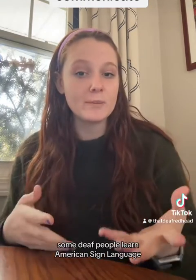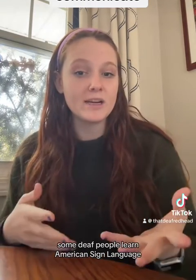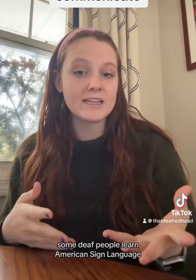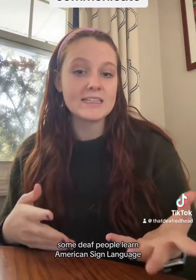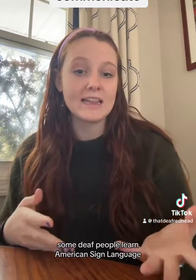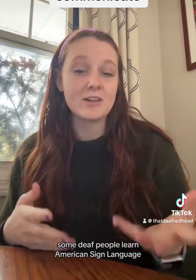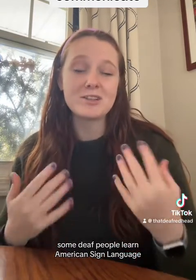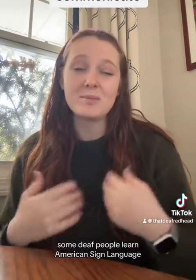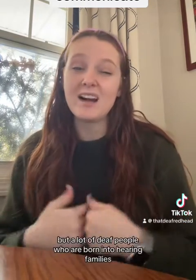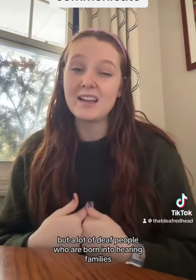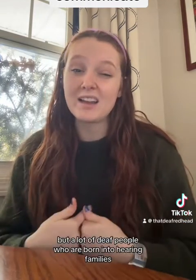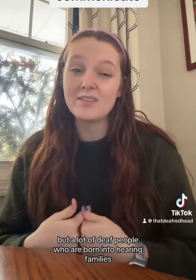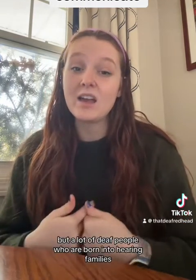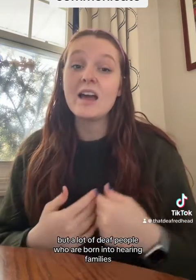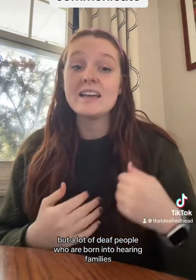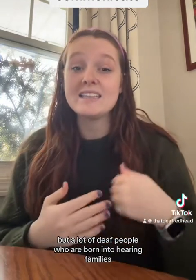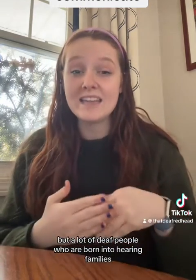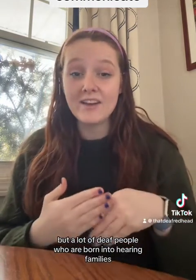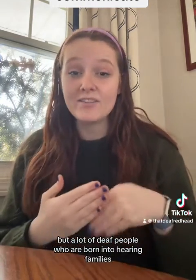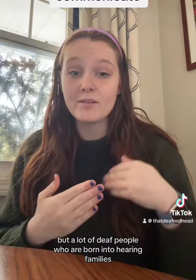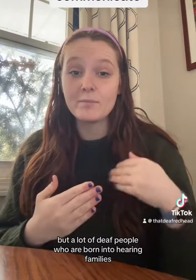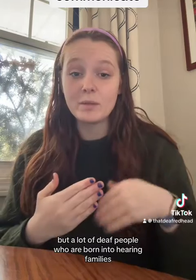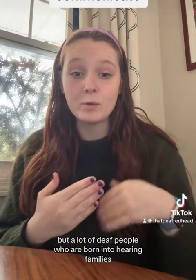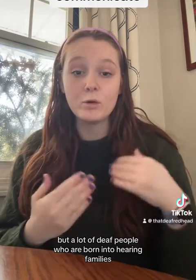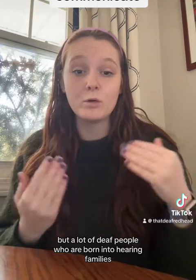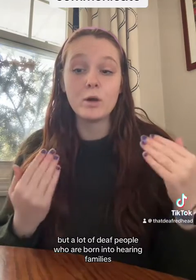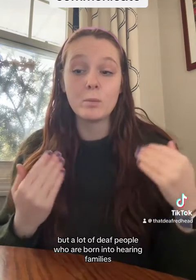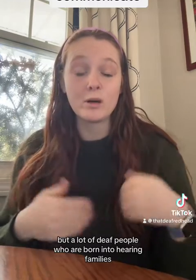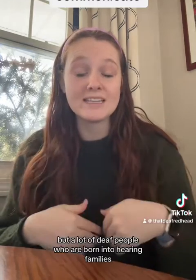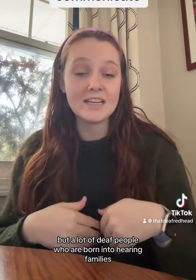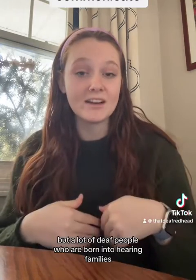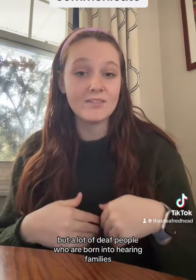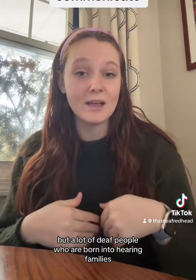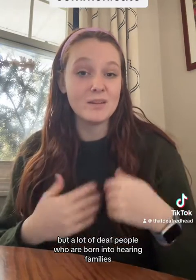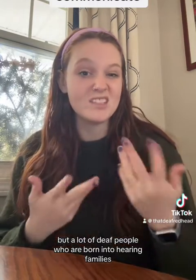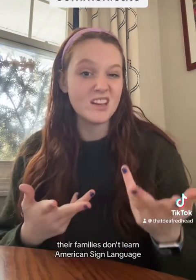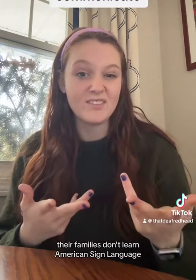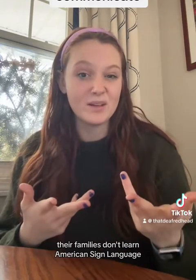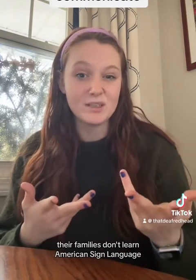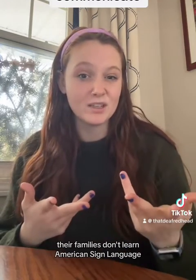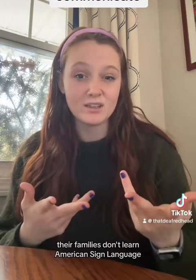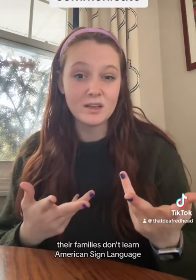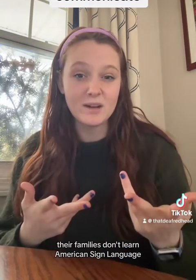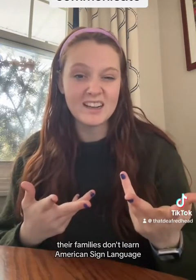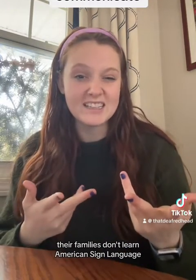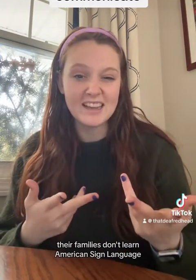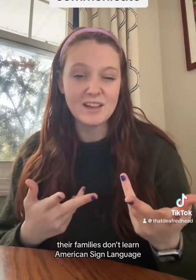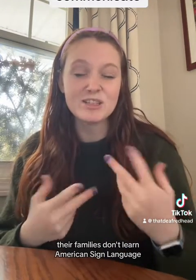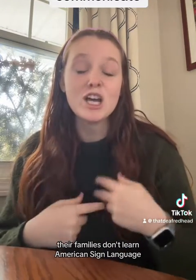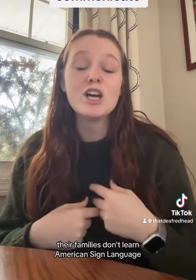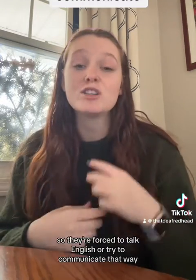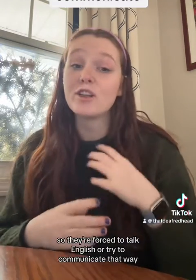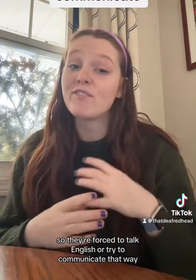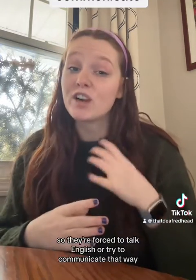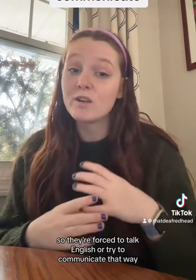American Sign Language, but a lot of deaf people who are born into hearing families, their families don't learn American Sign Language, so they're